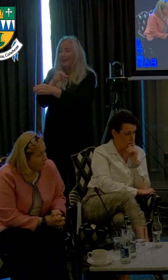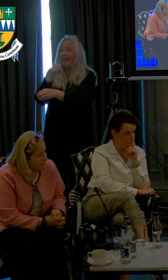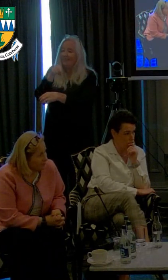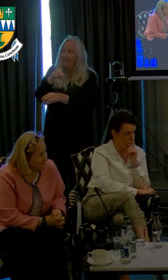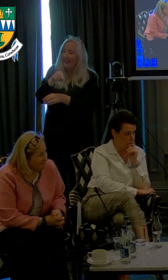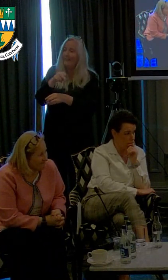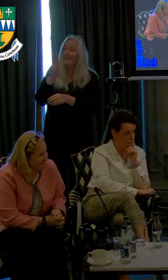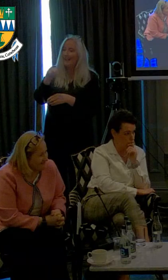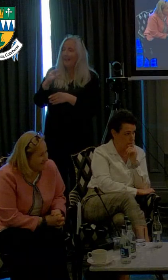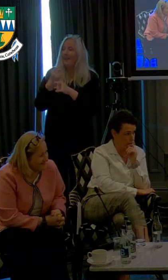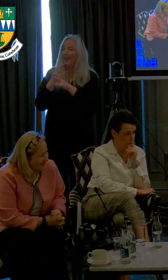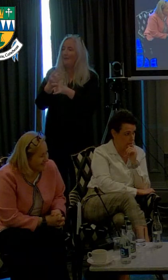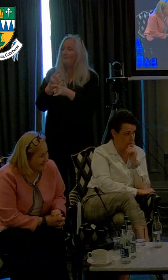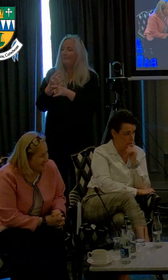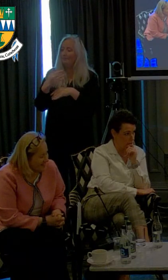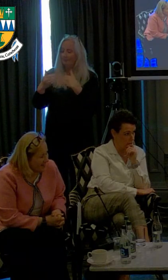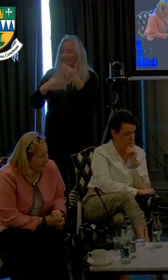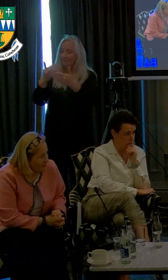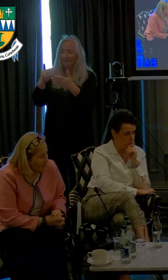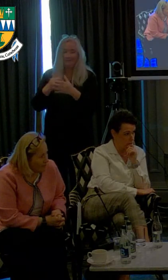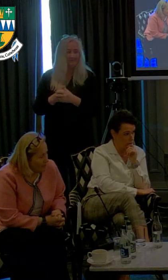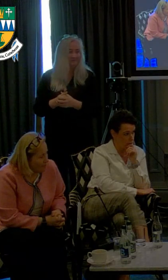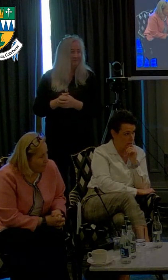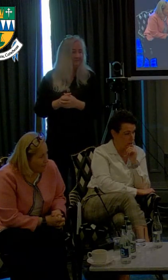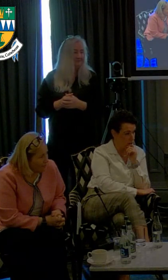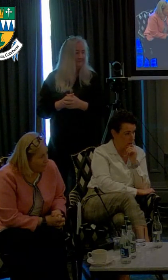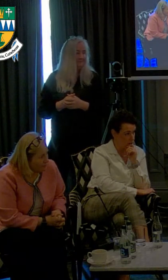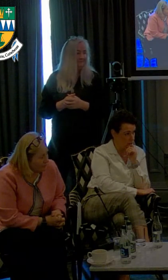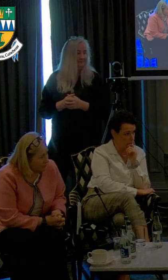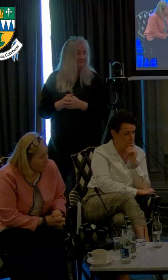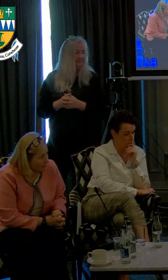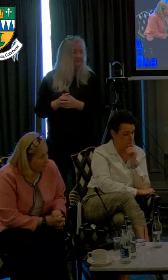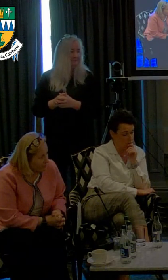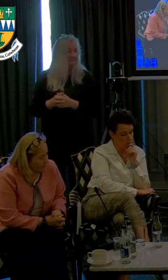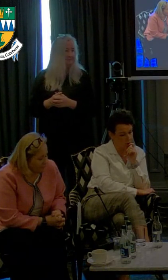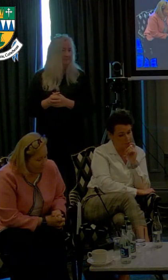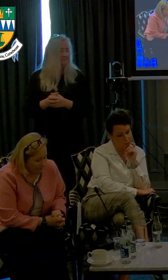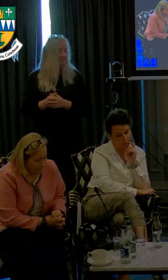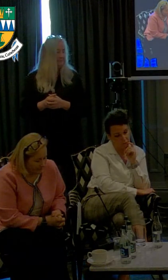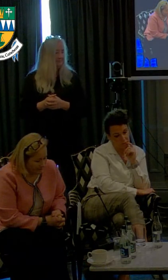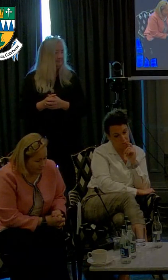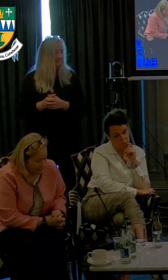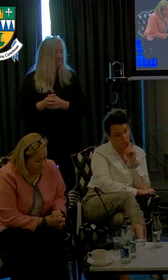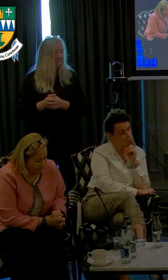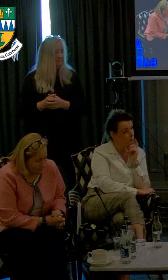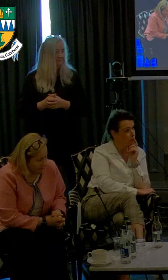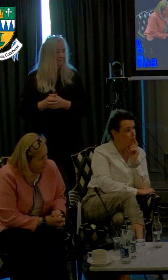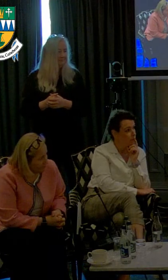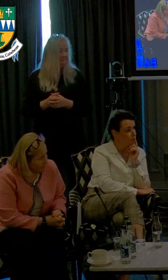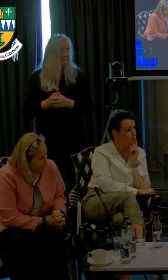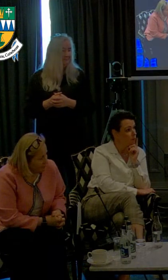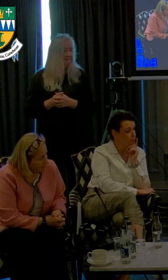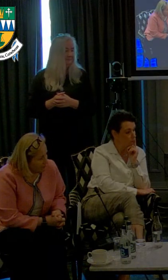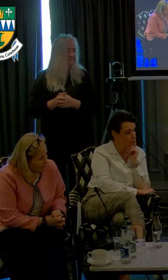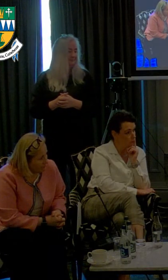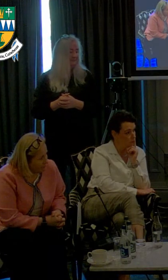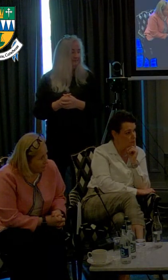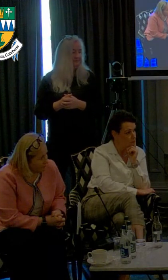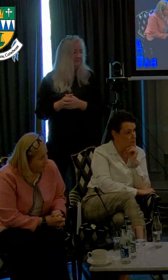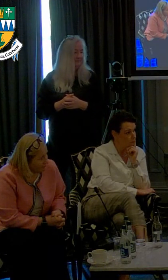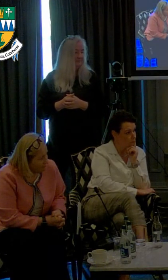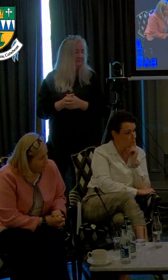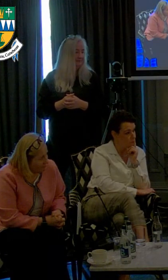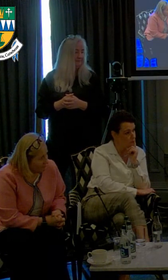shining armour and you're at home. You know, so it has a flip side to it. So one thing I would love to see, but that's over to